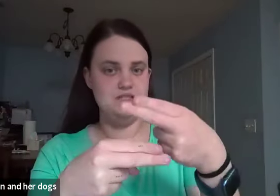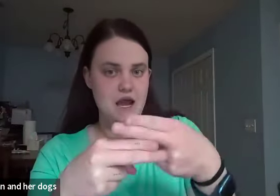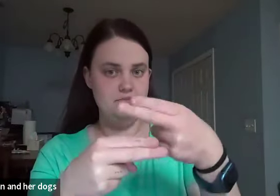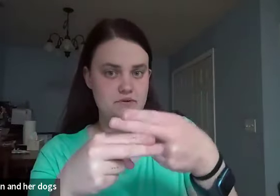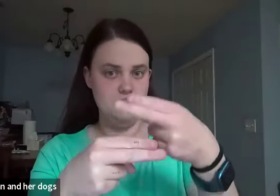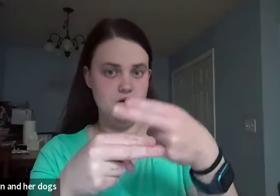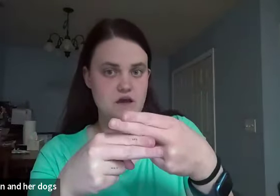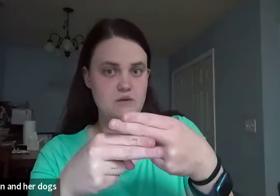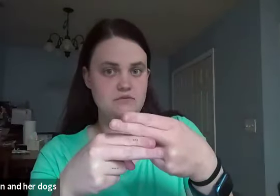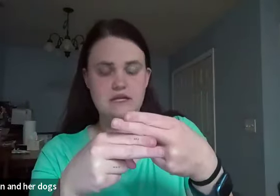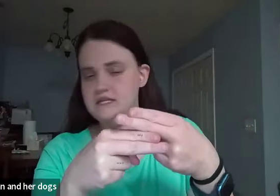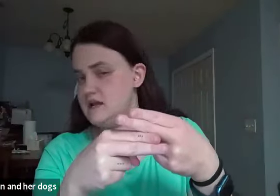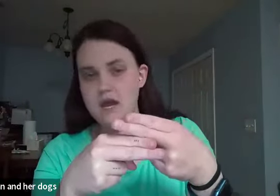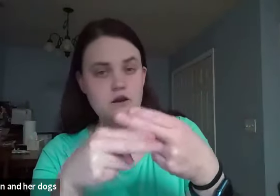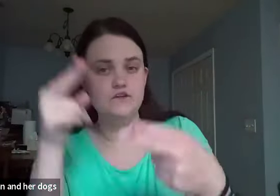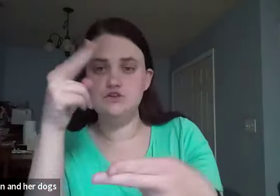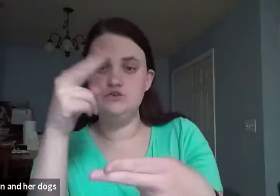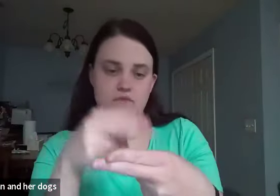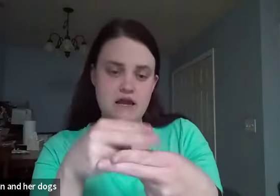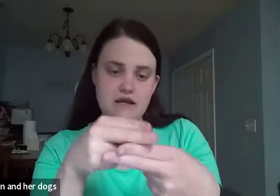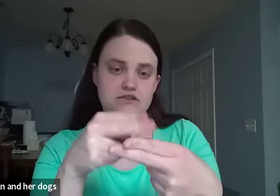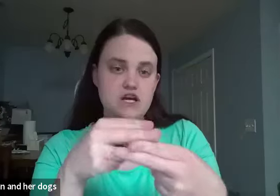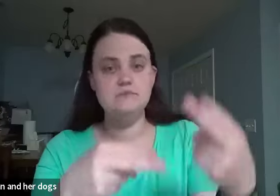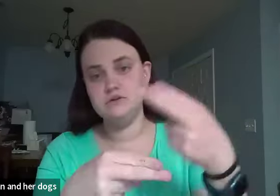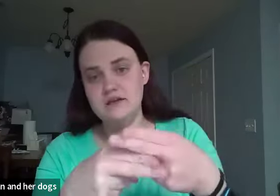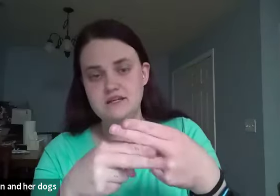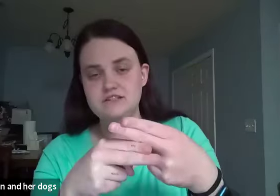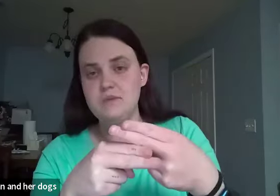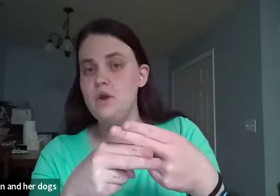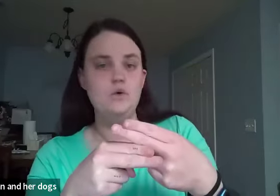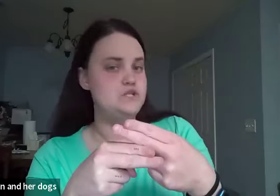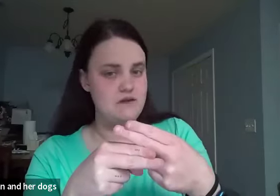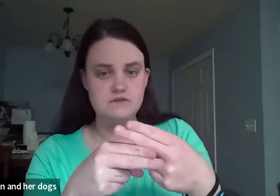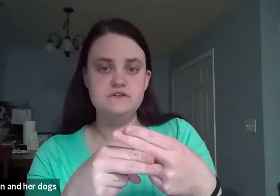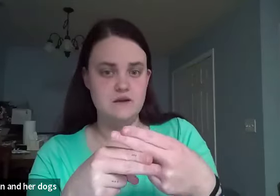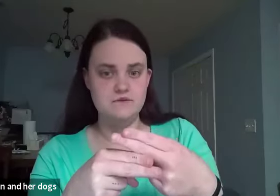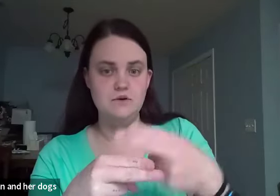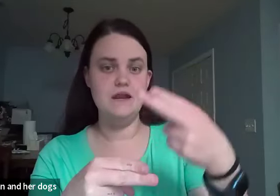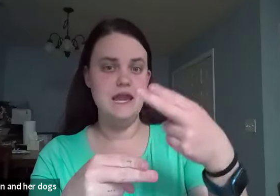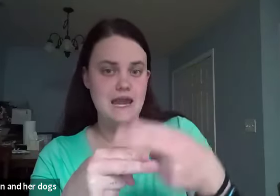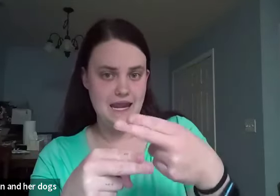to tap on top. It does not matter if you do your right hand on top, your left hand on top, whichever feels comfortable.